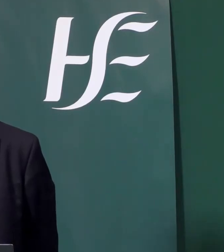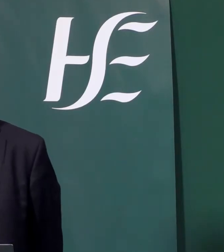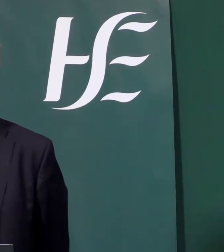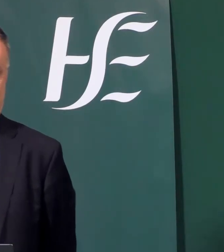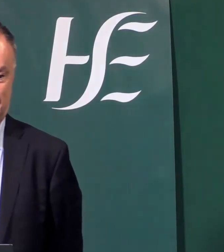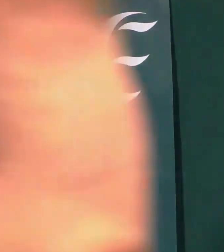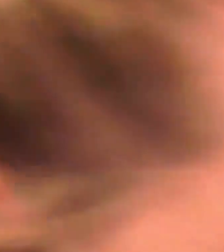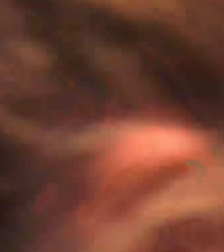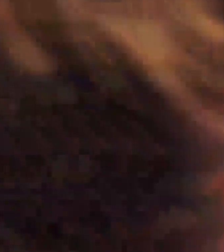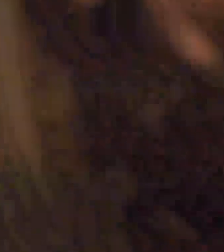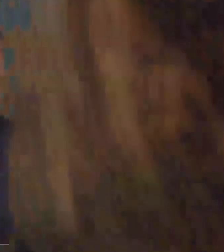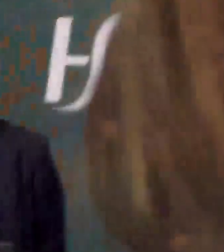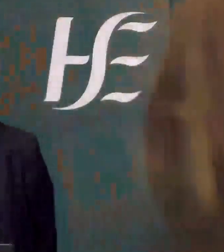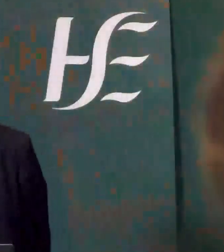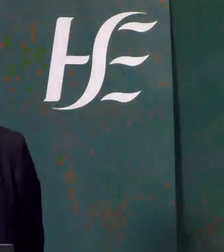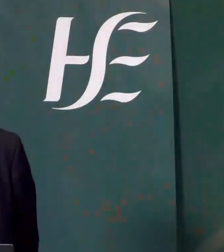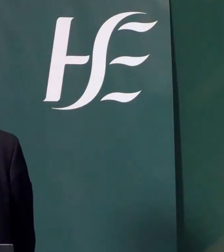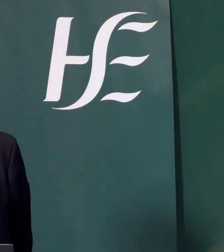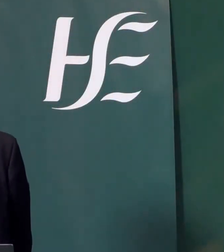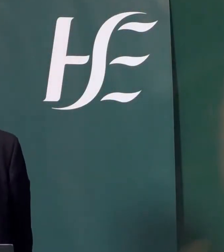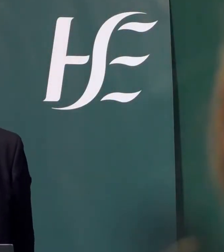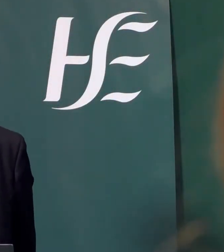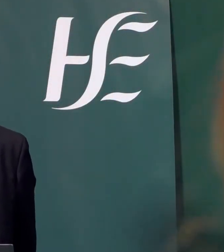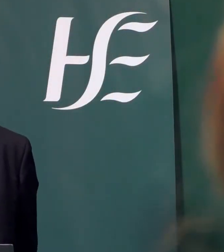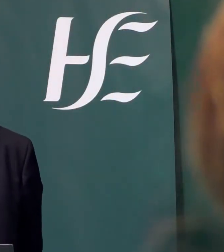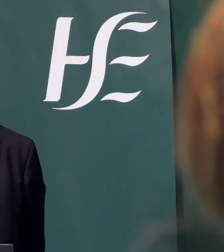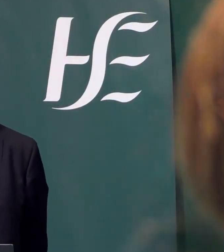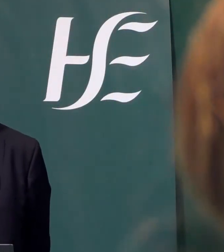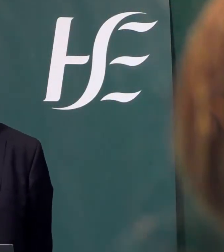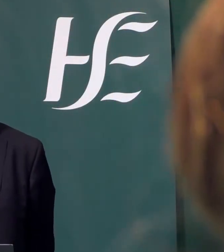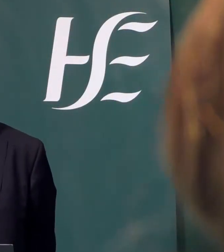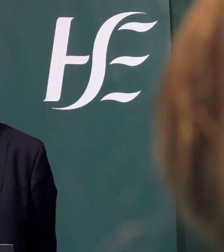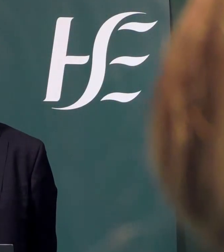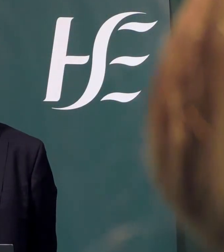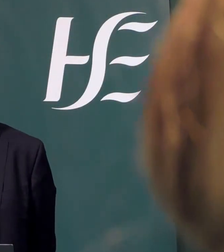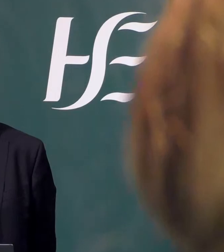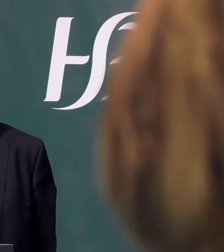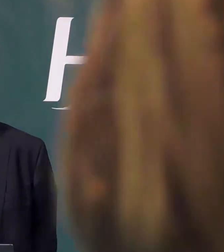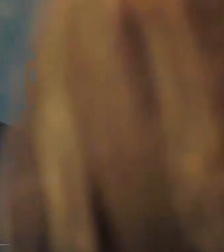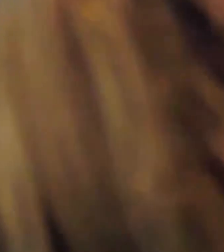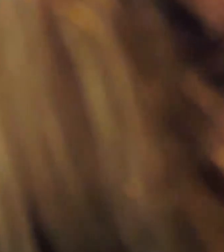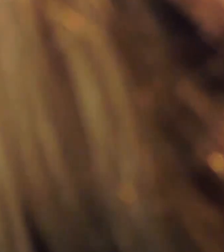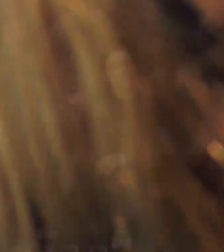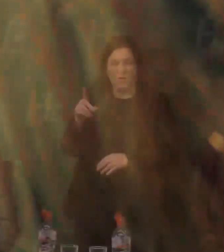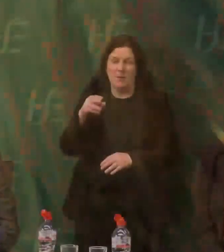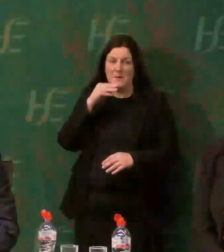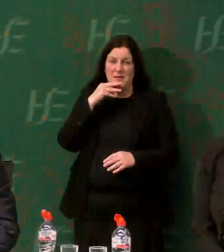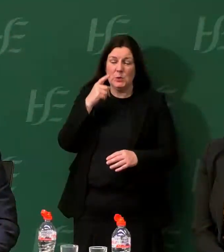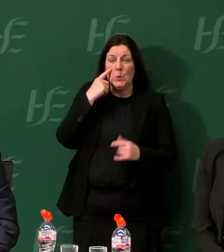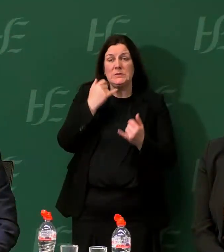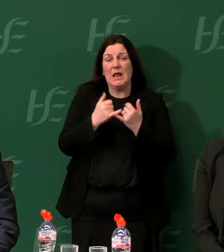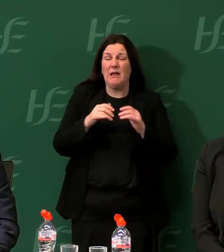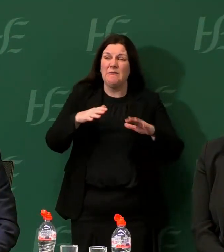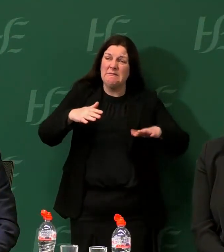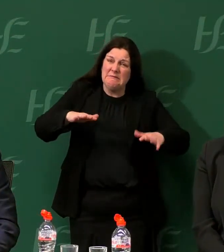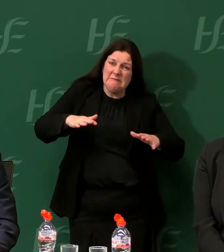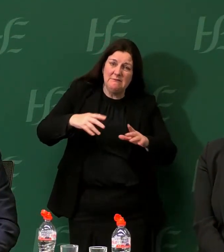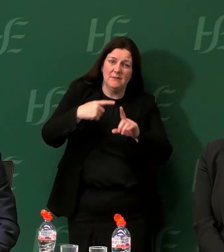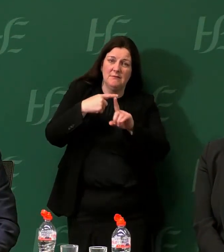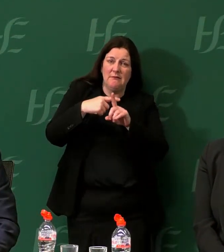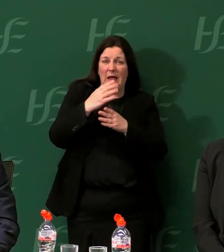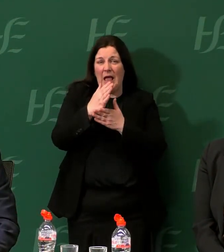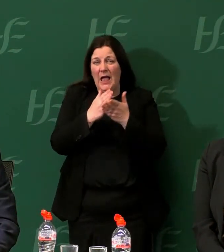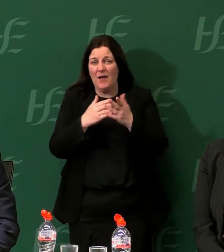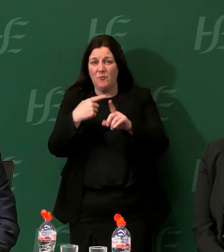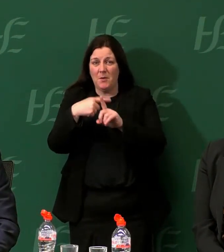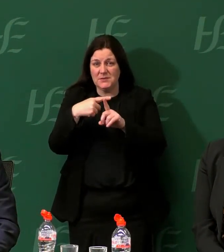Dimitri O'Donnell from RT News. A question for Paul Reid. You've outlined a sort of a semi-optimistic, I would say, outlook this week compared to last week. ICU